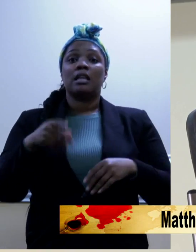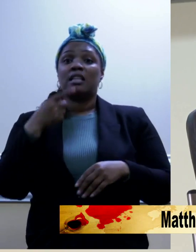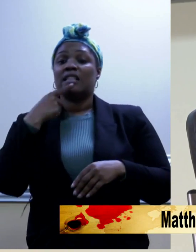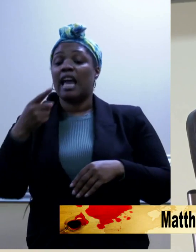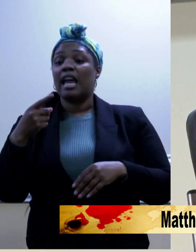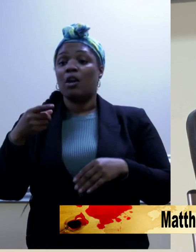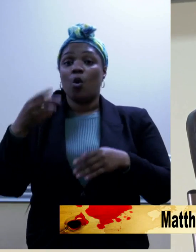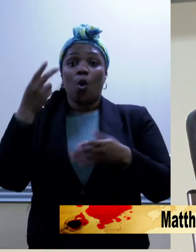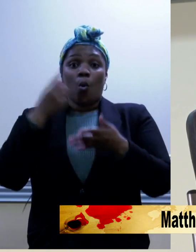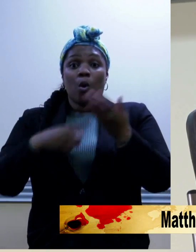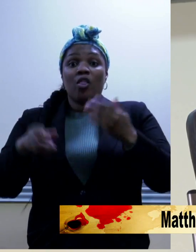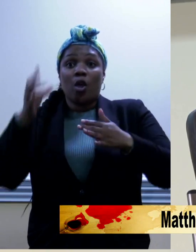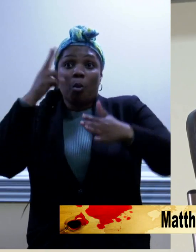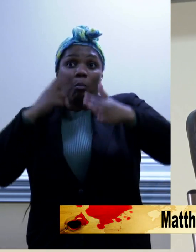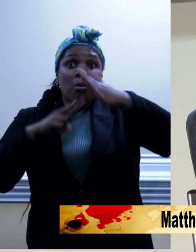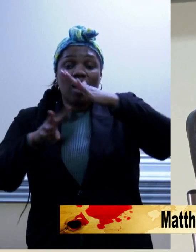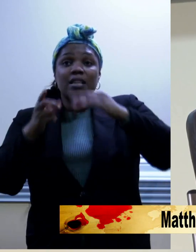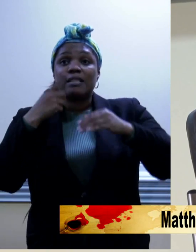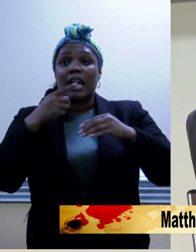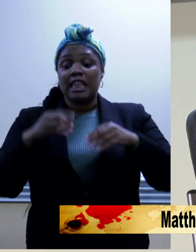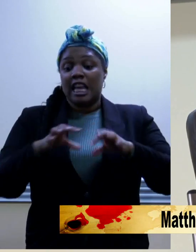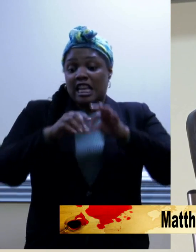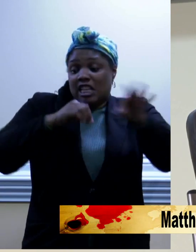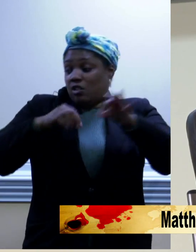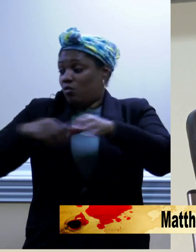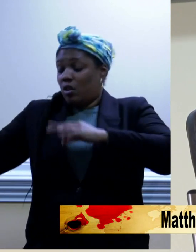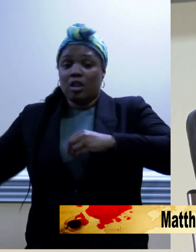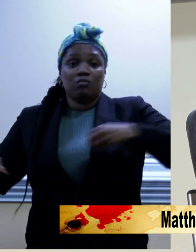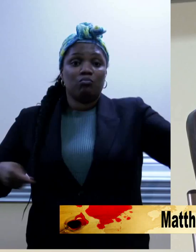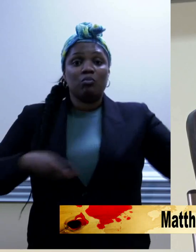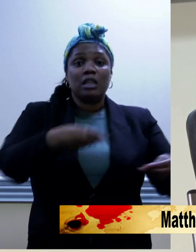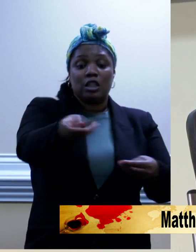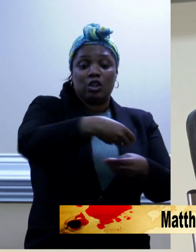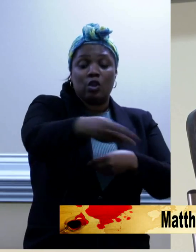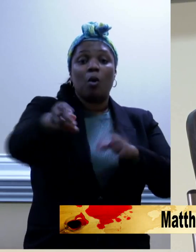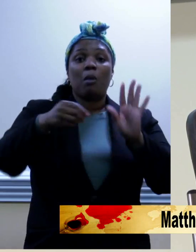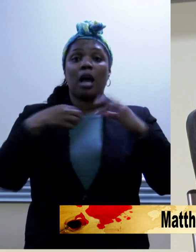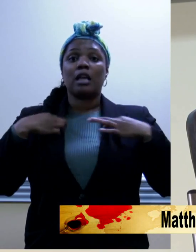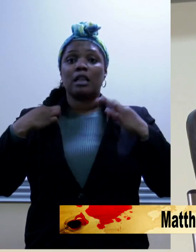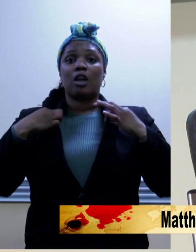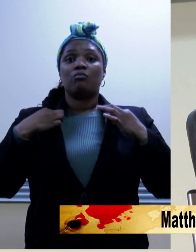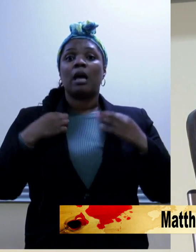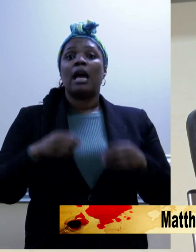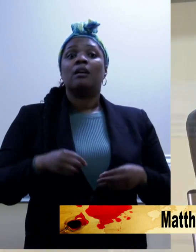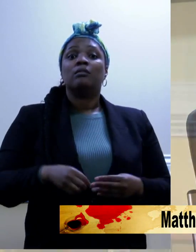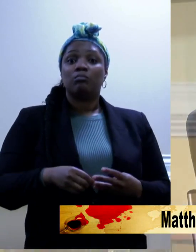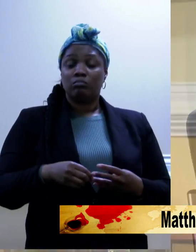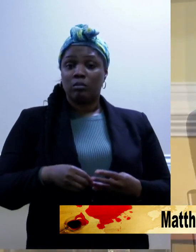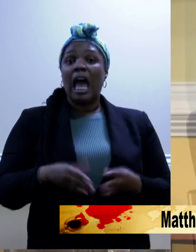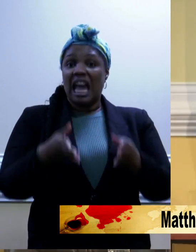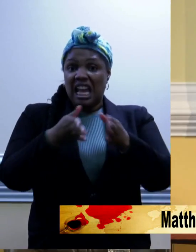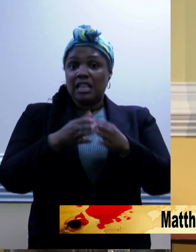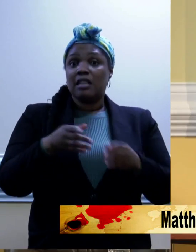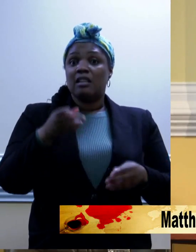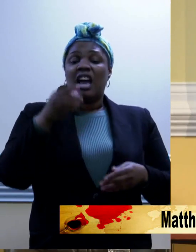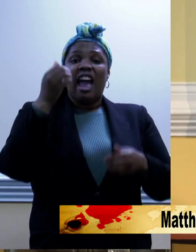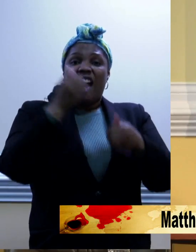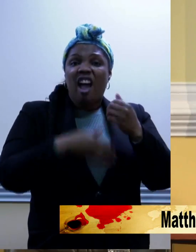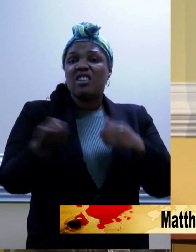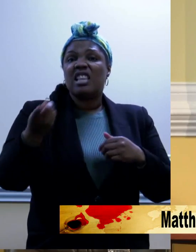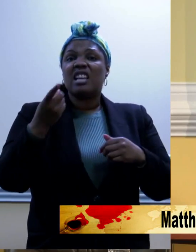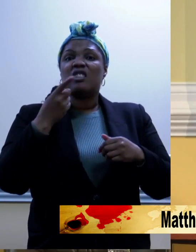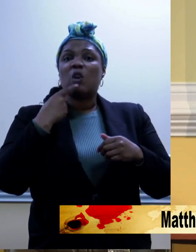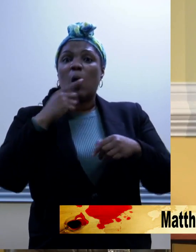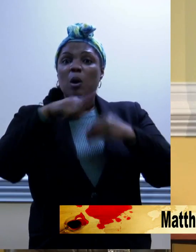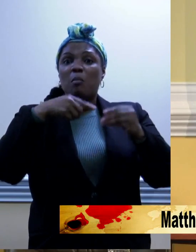prophet. They parted my garments among them, and upon my vesture did they cast lots. Everything that happened with Jesus was spoken by the prophet, sister